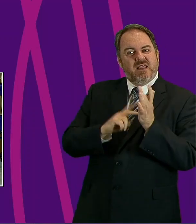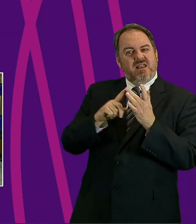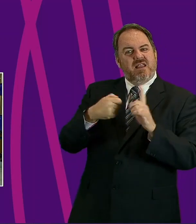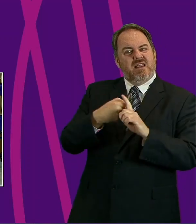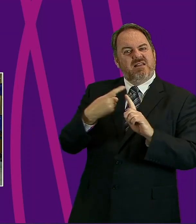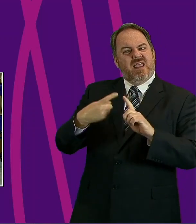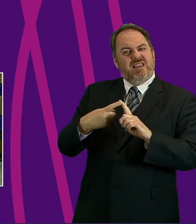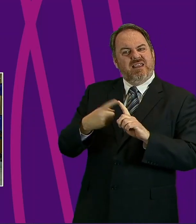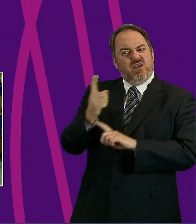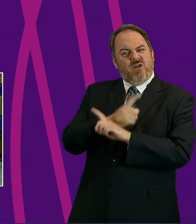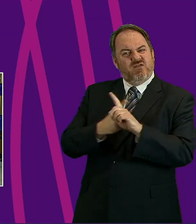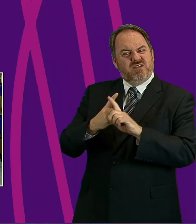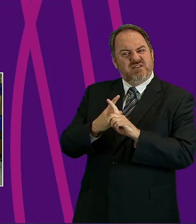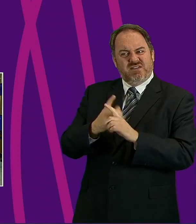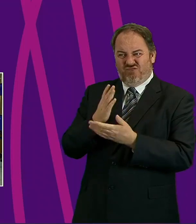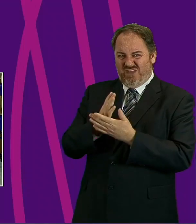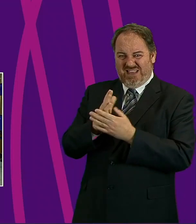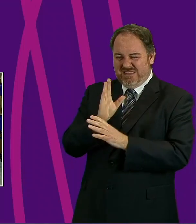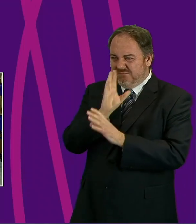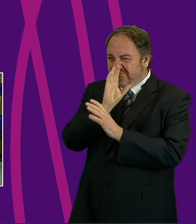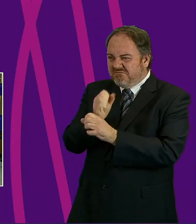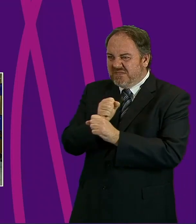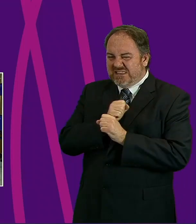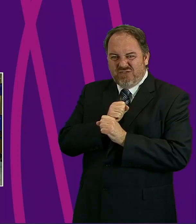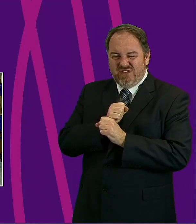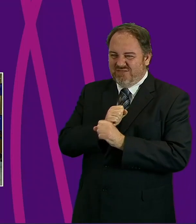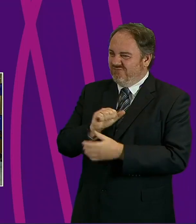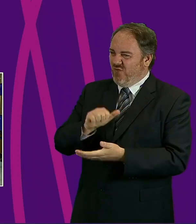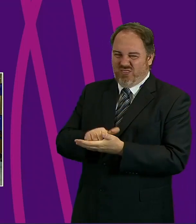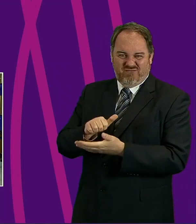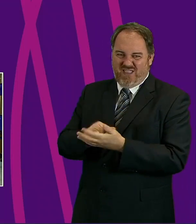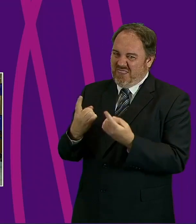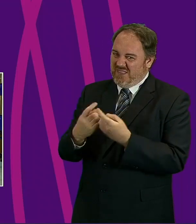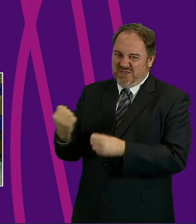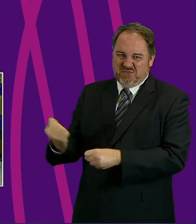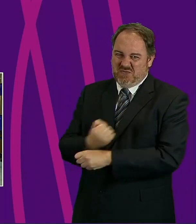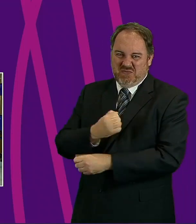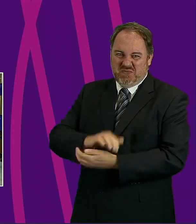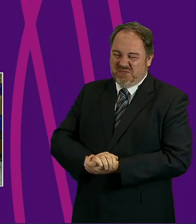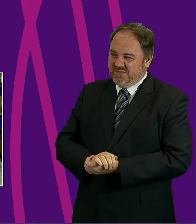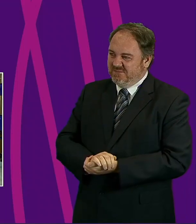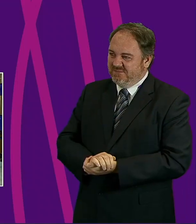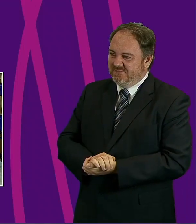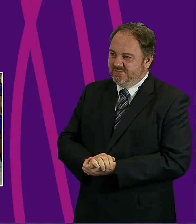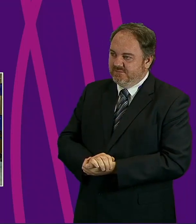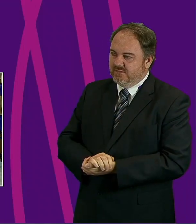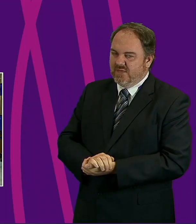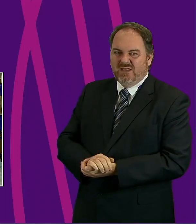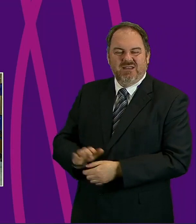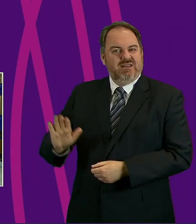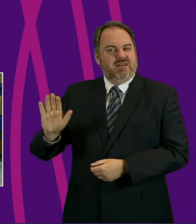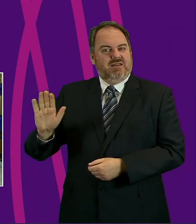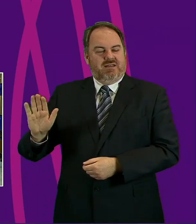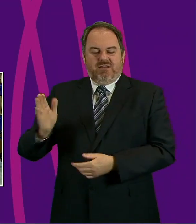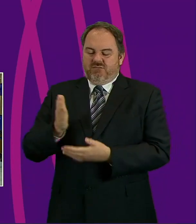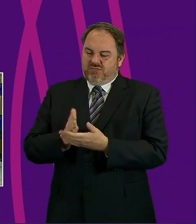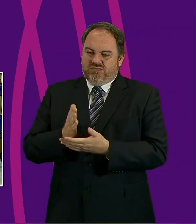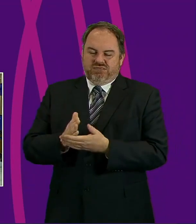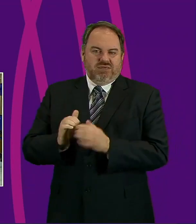public secret was not the right course to take. First Minister. I really do challenge